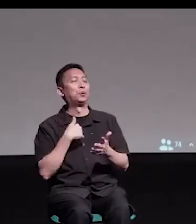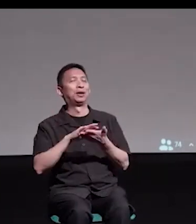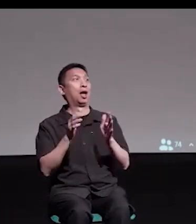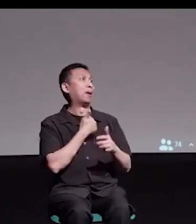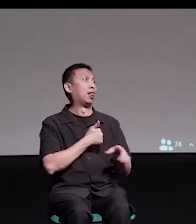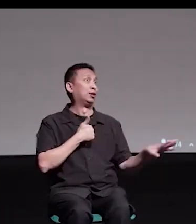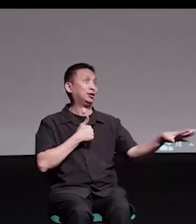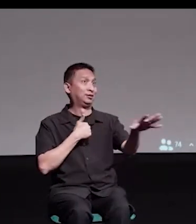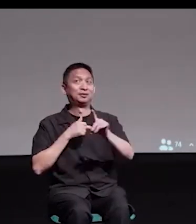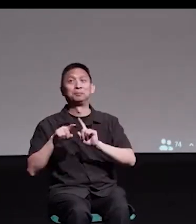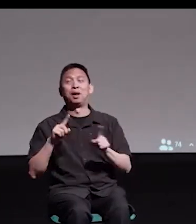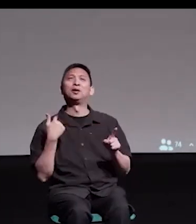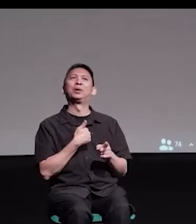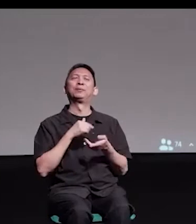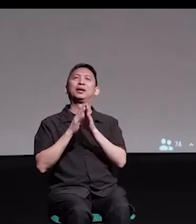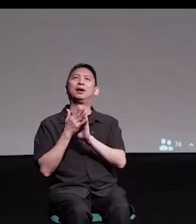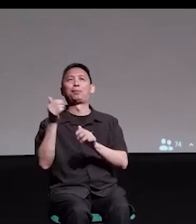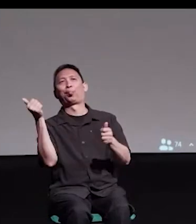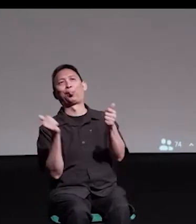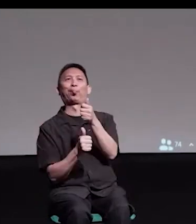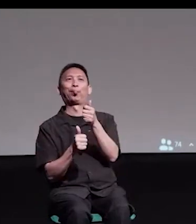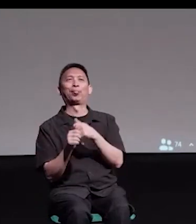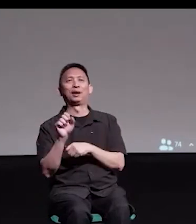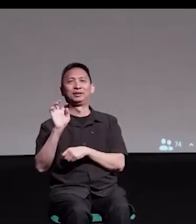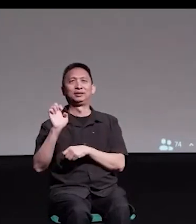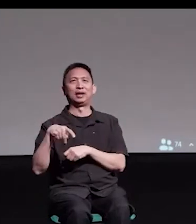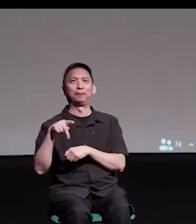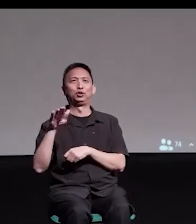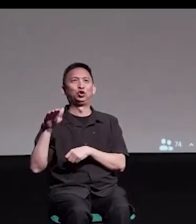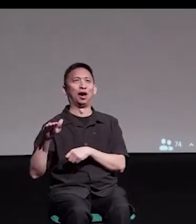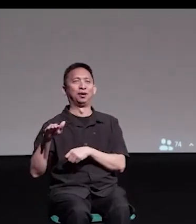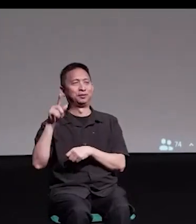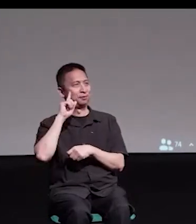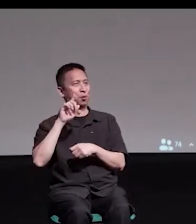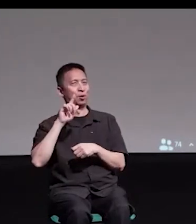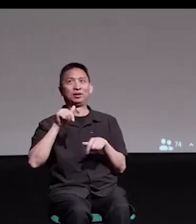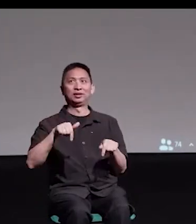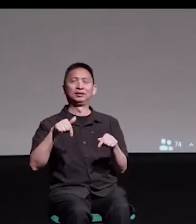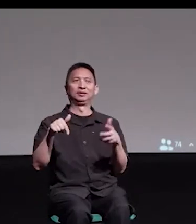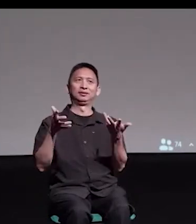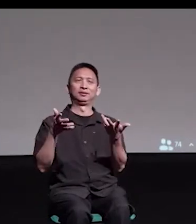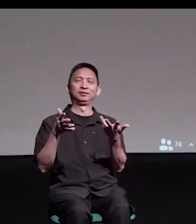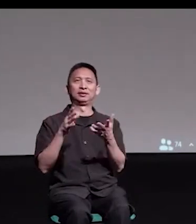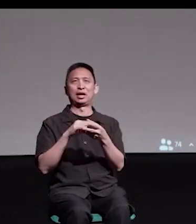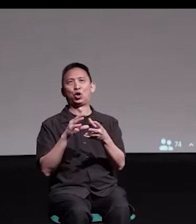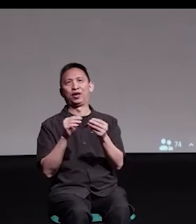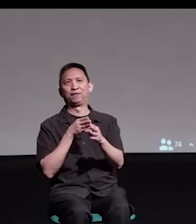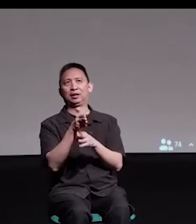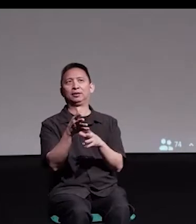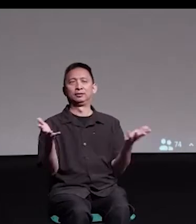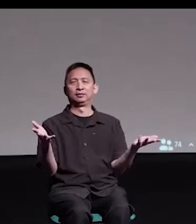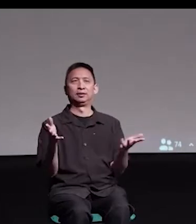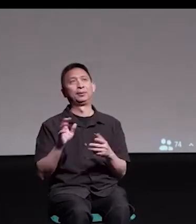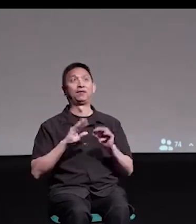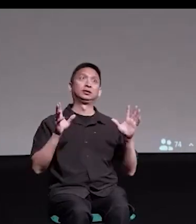Apologies to everybody, to the fiction field, and, you know, arguably documentary came first, blah, blah, blah.